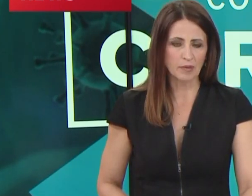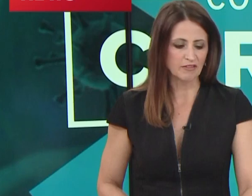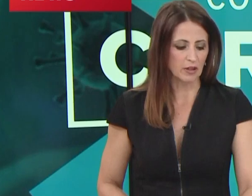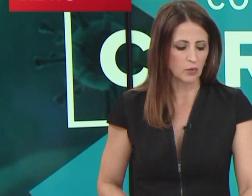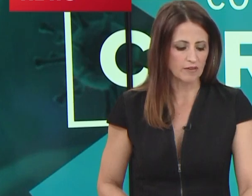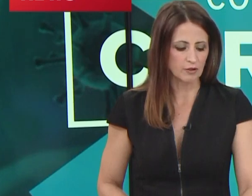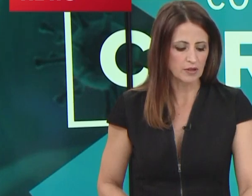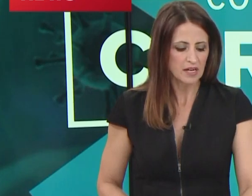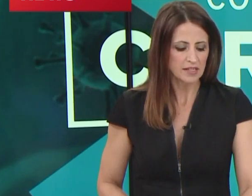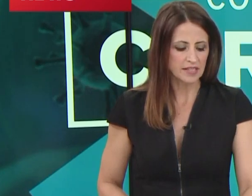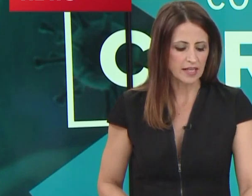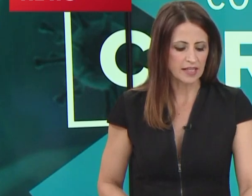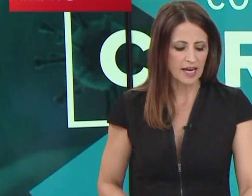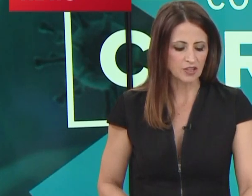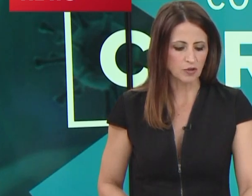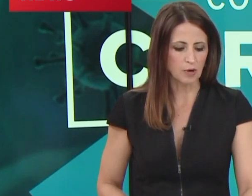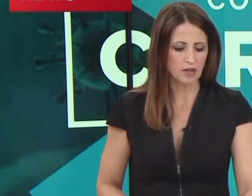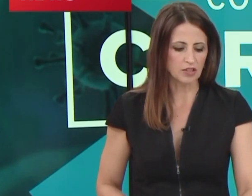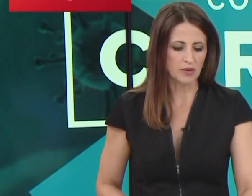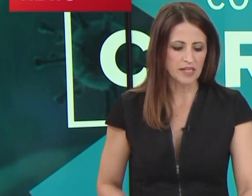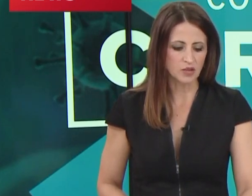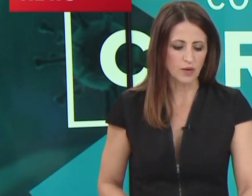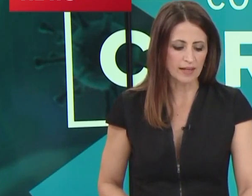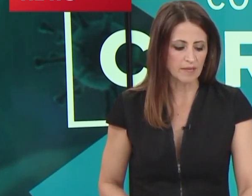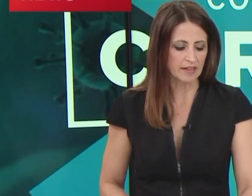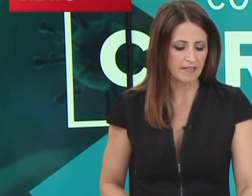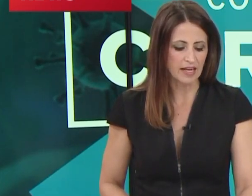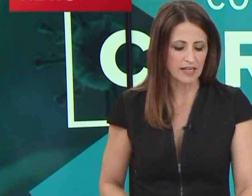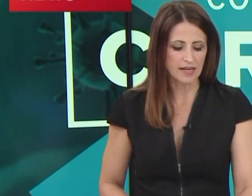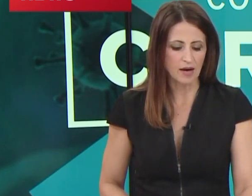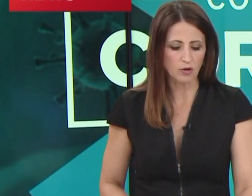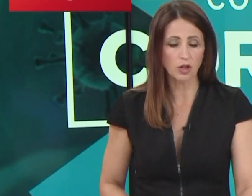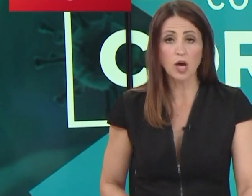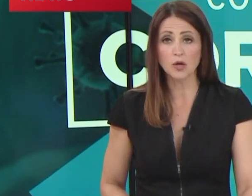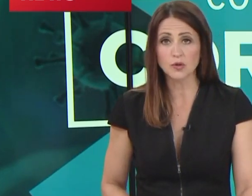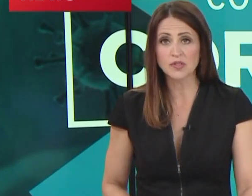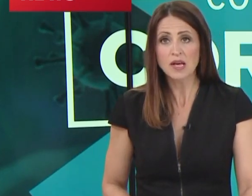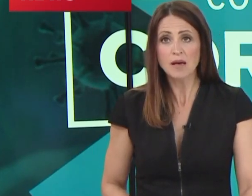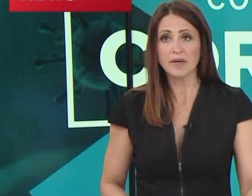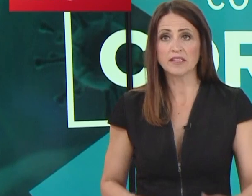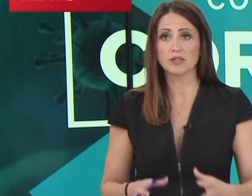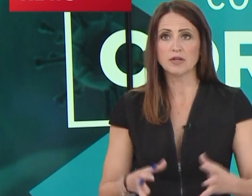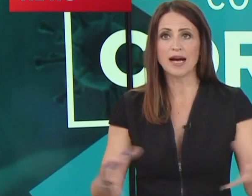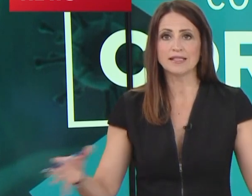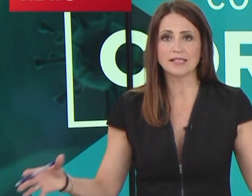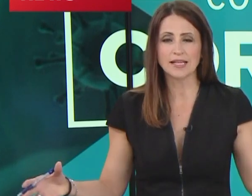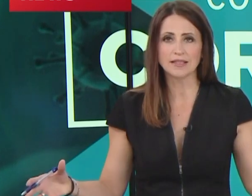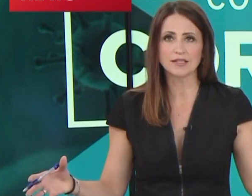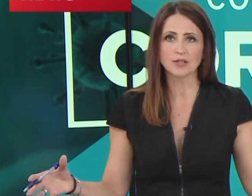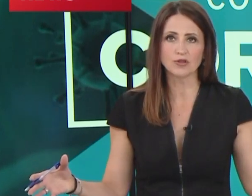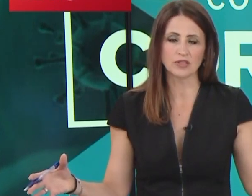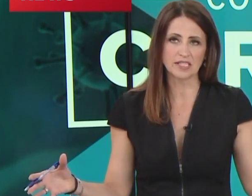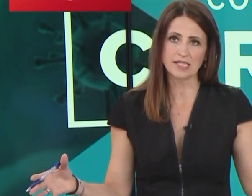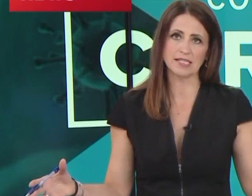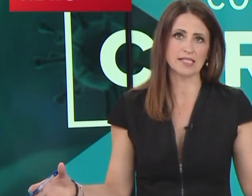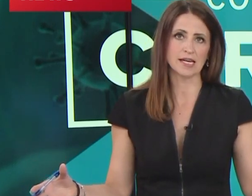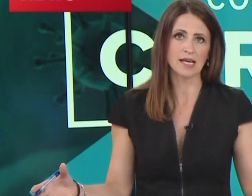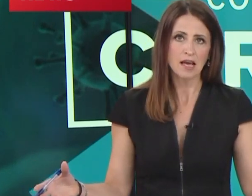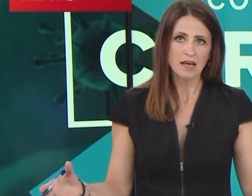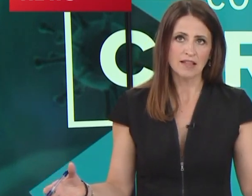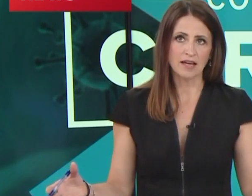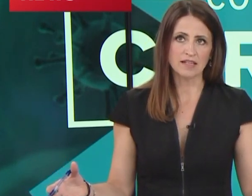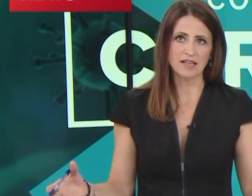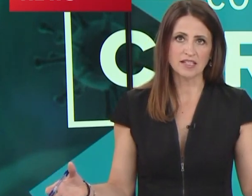at our Buffalo River Scenic National Park. So he is recommending that it now close because they're not seeing the social